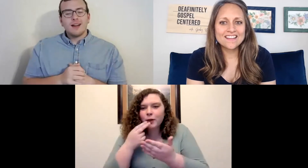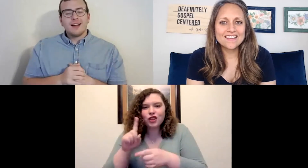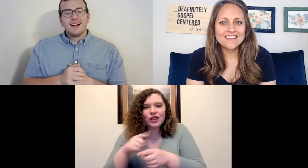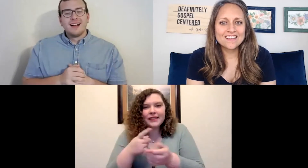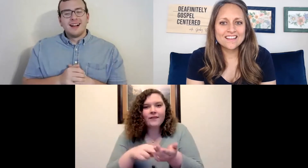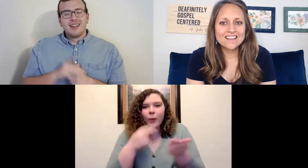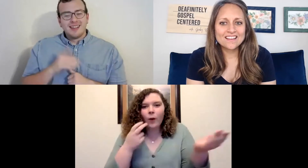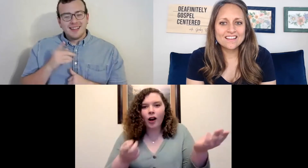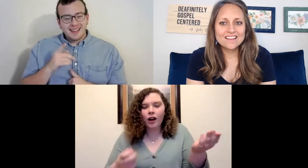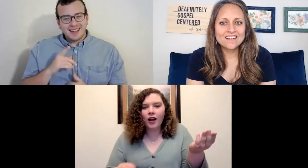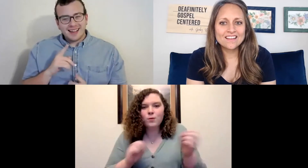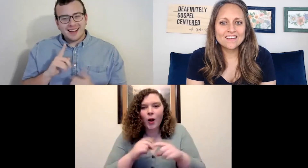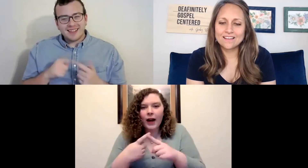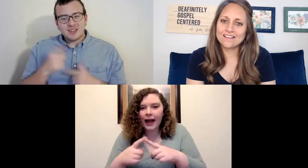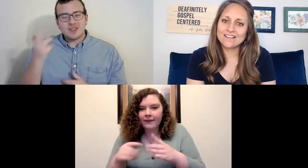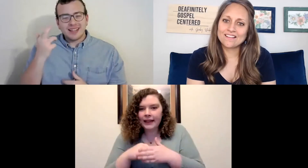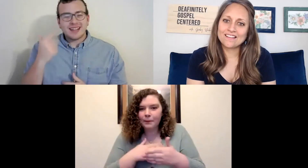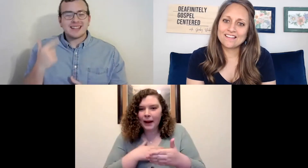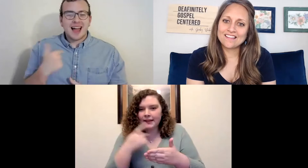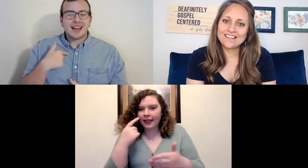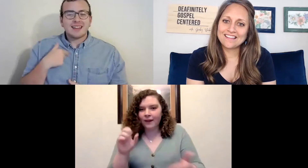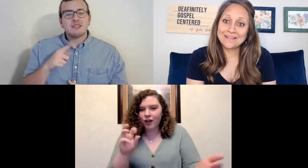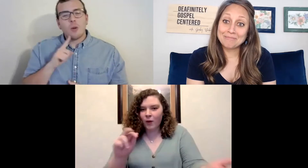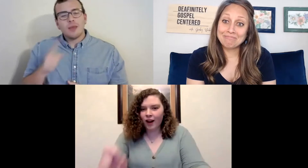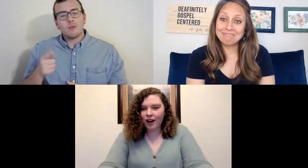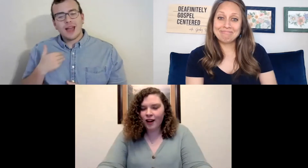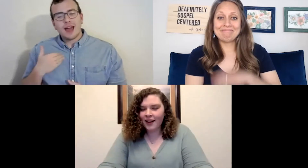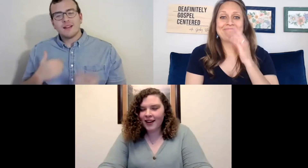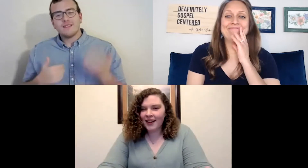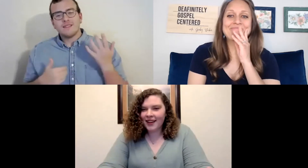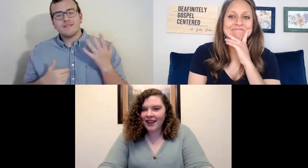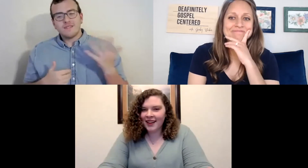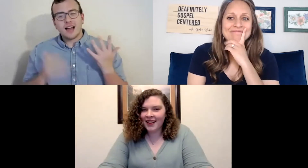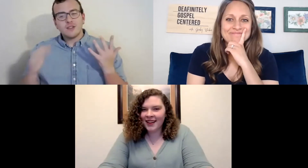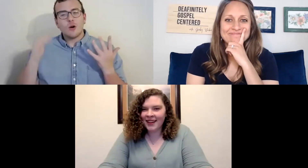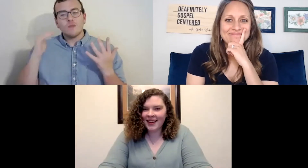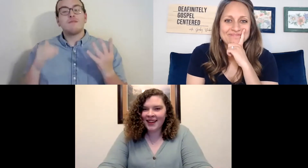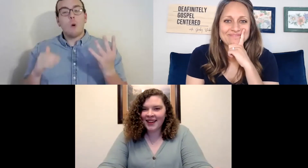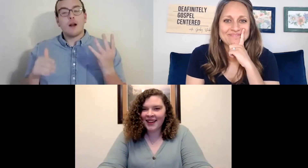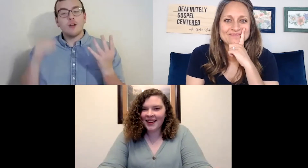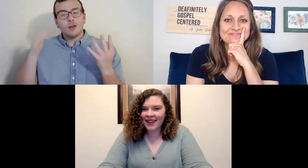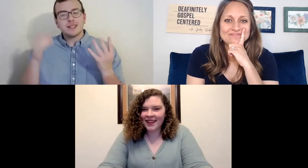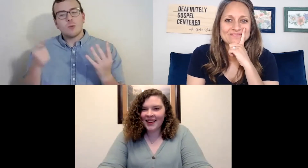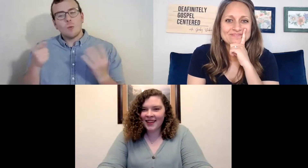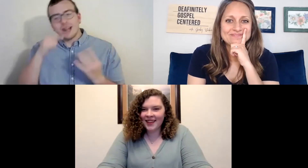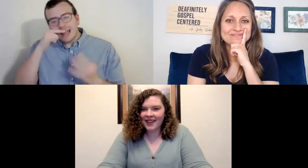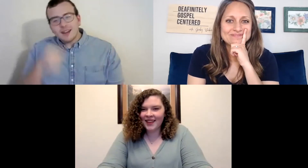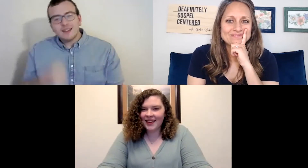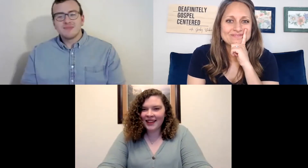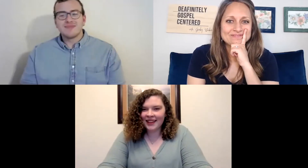for, Yeah, like, the no silverware and knife, everything. no Like, we had spoon, 5 just the adults, 4 adults. No knife in my and 1 silverware kid, at all. So,